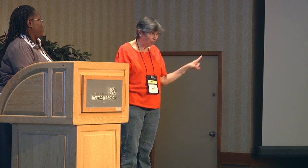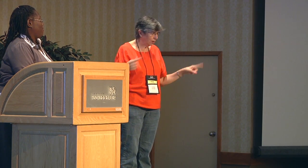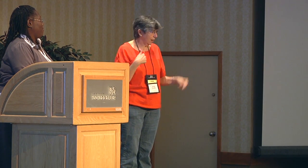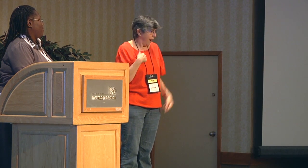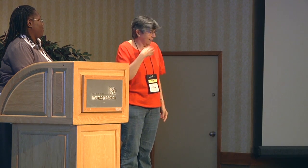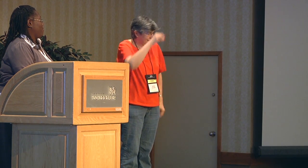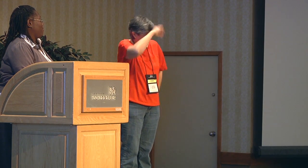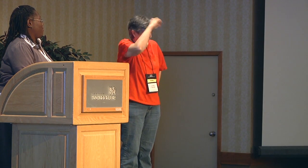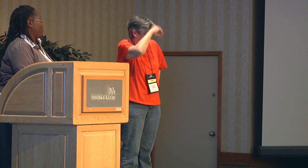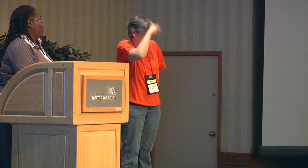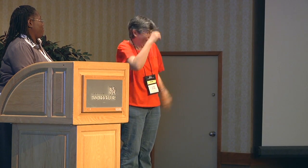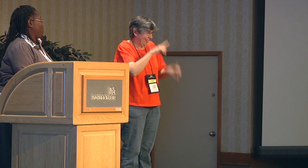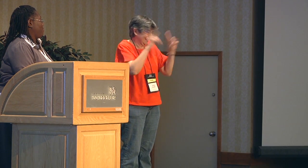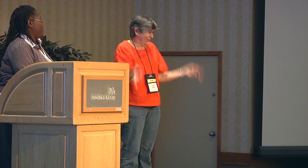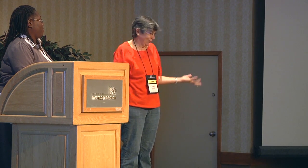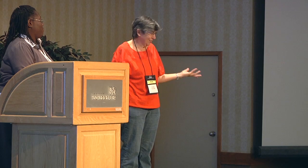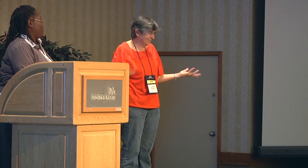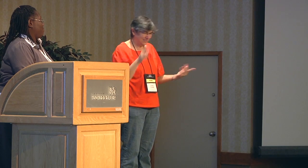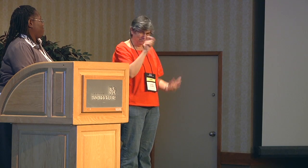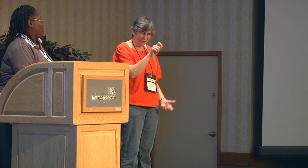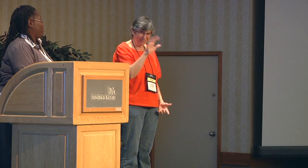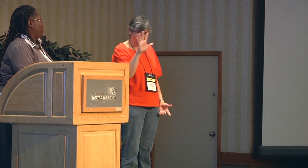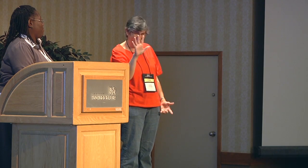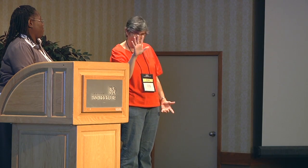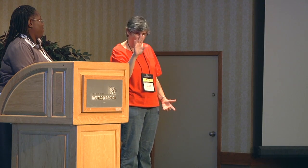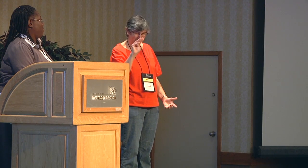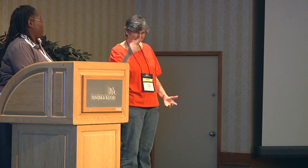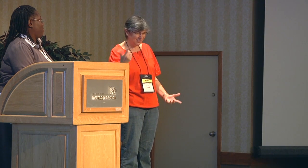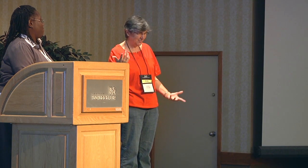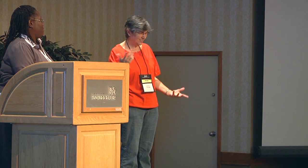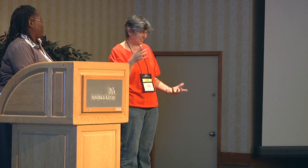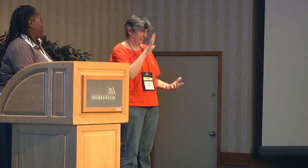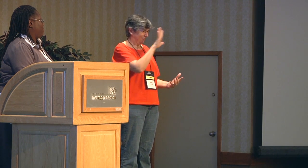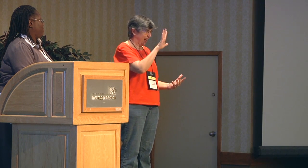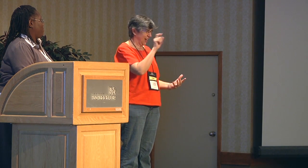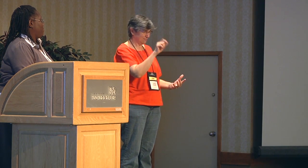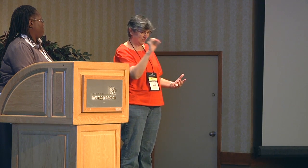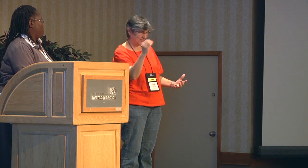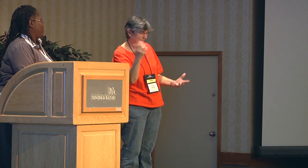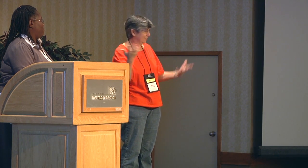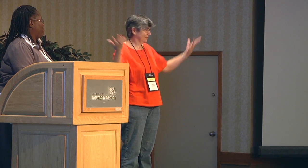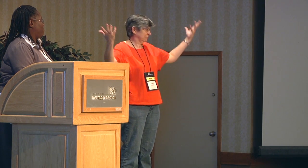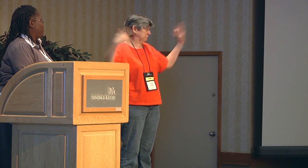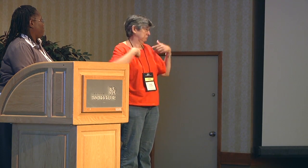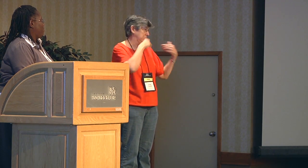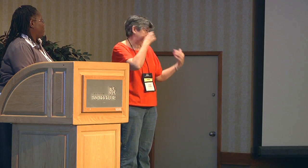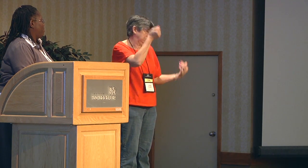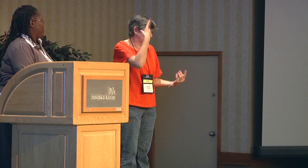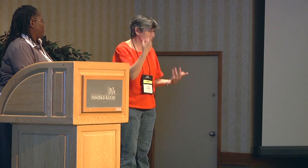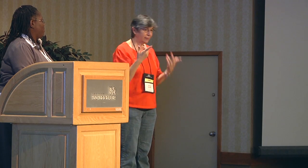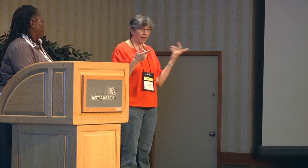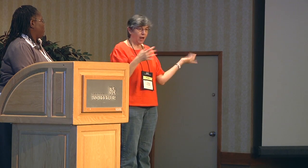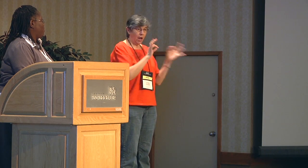it was actually 0.5, which is why he was experiencing so much pain. And I didn't know this difference. I